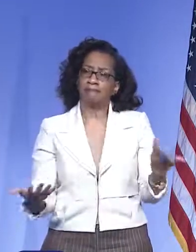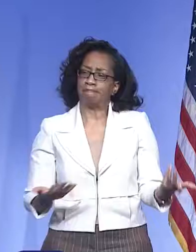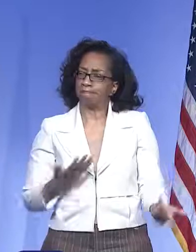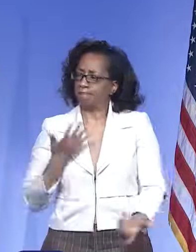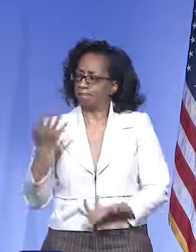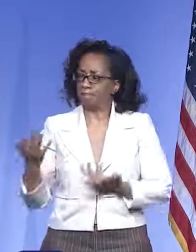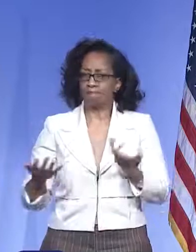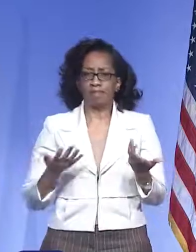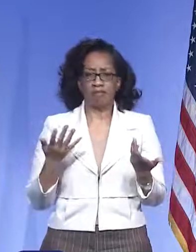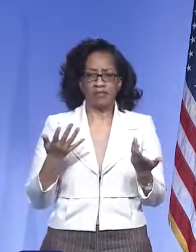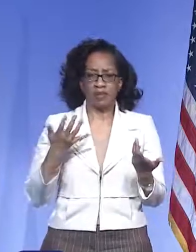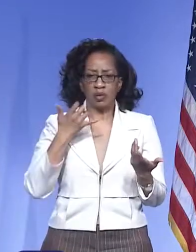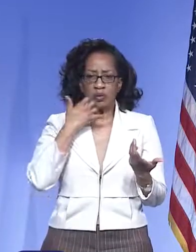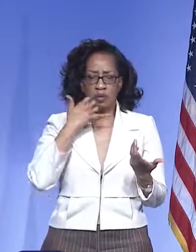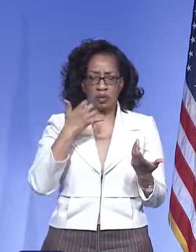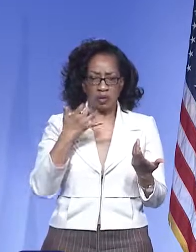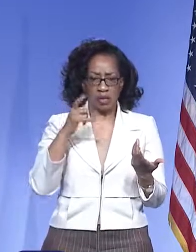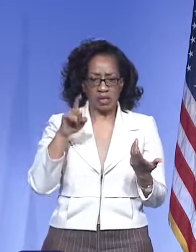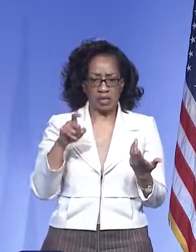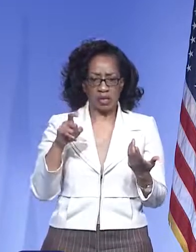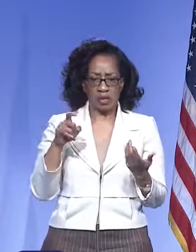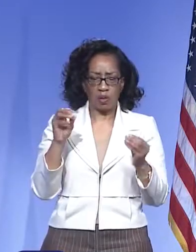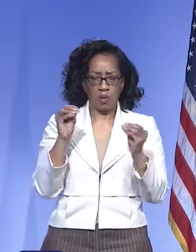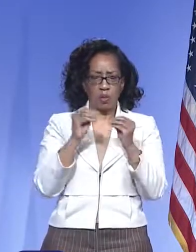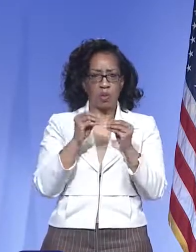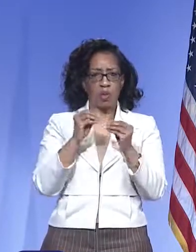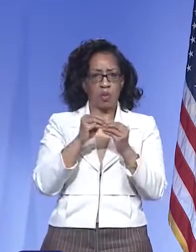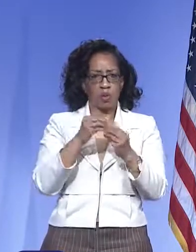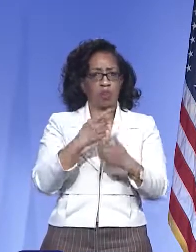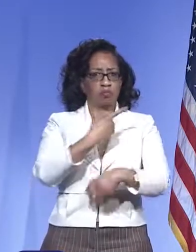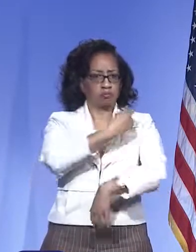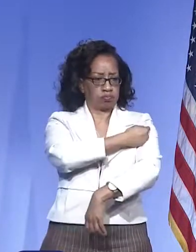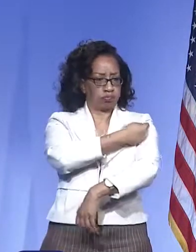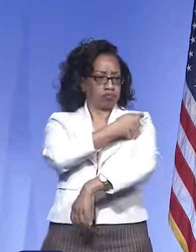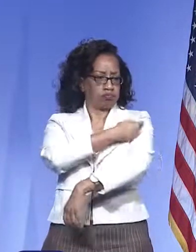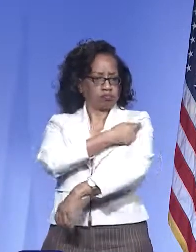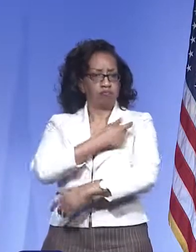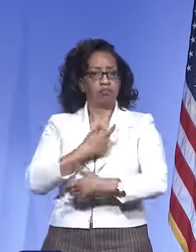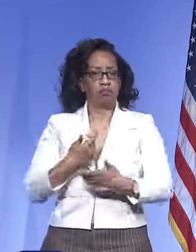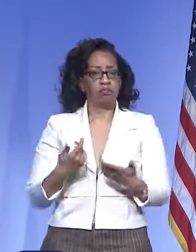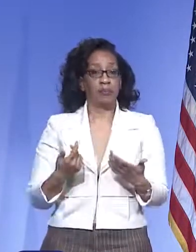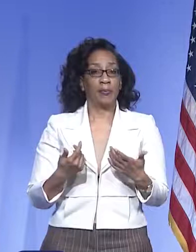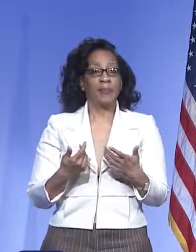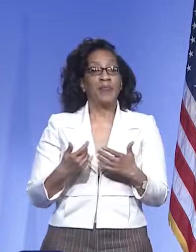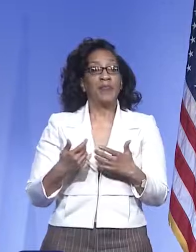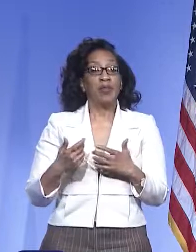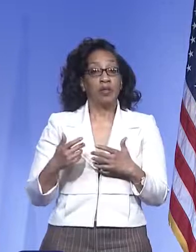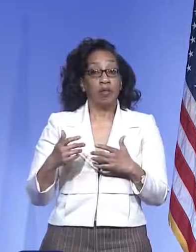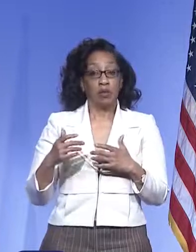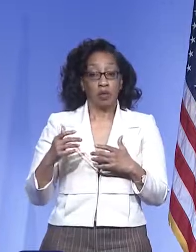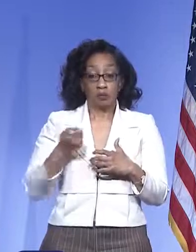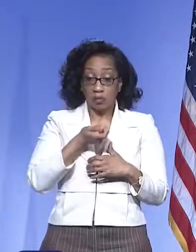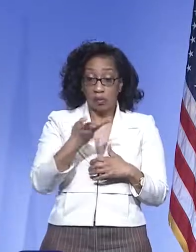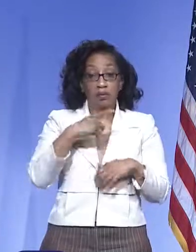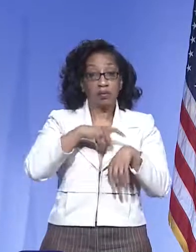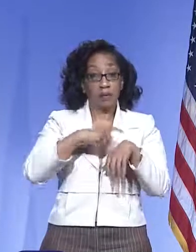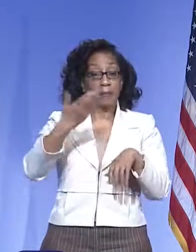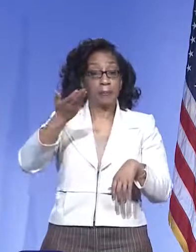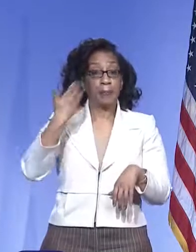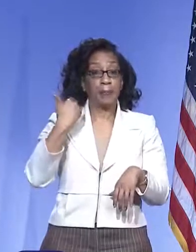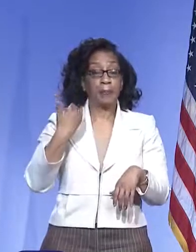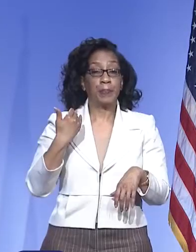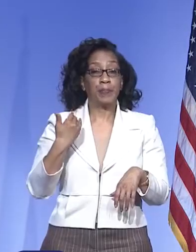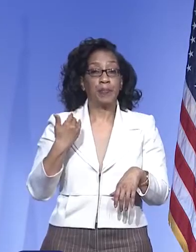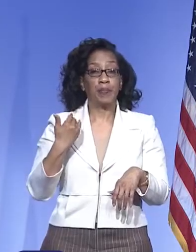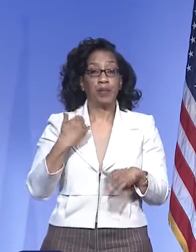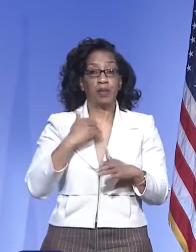the call to say, well, I need to get more shots in arms. So we have done that several times in the past where we had all